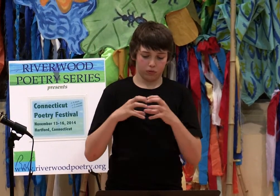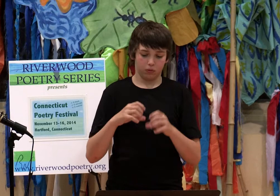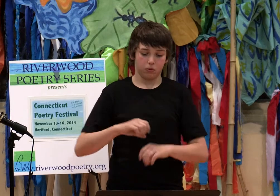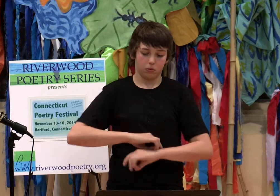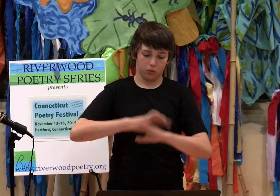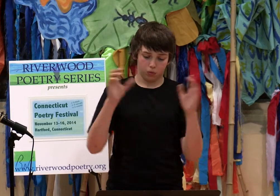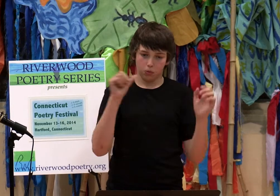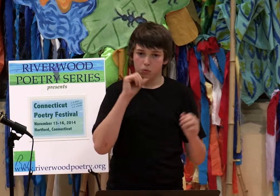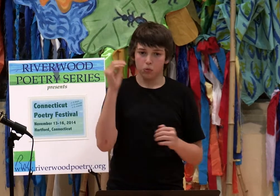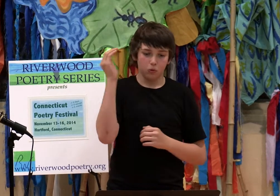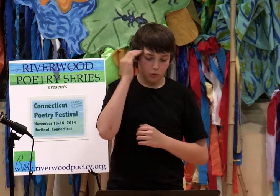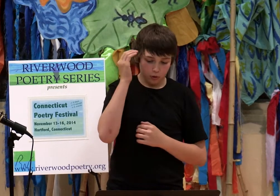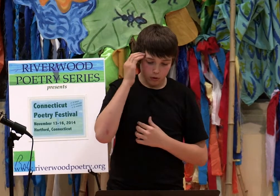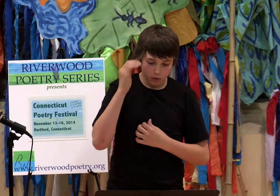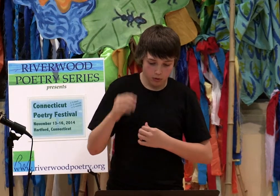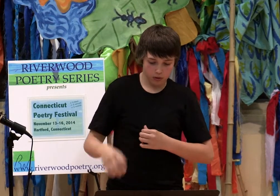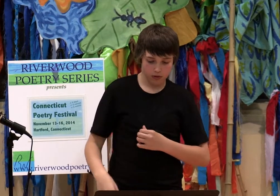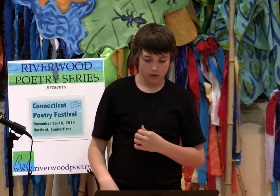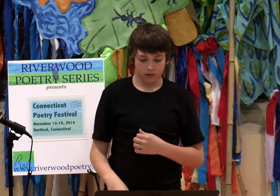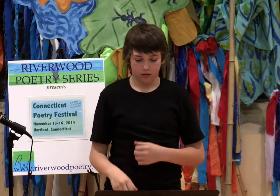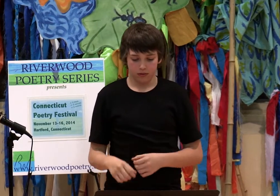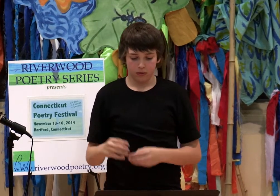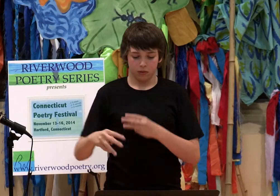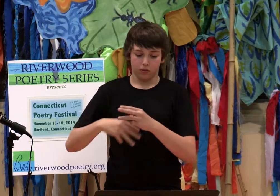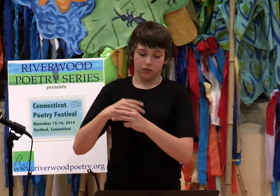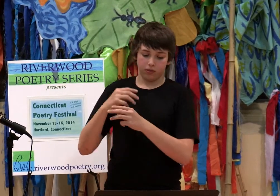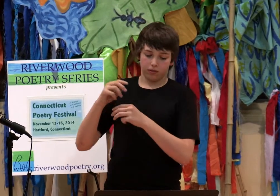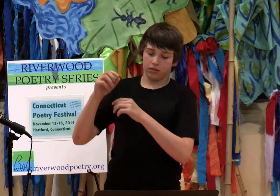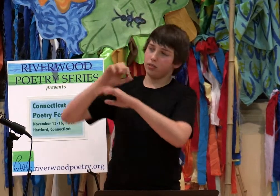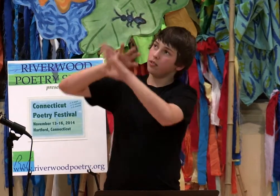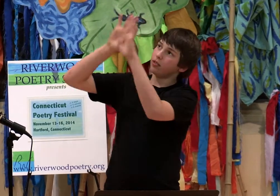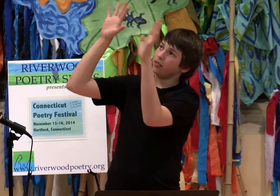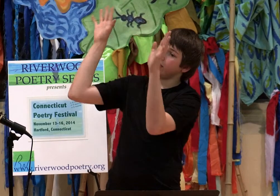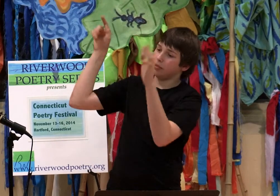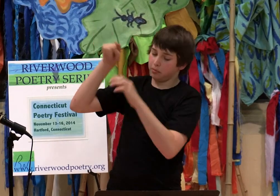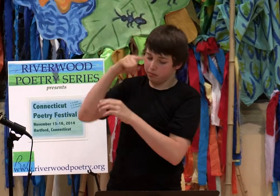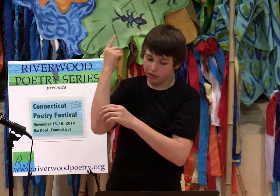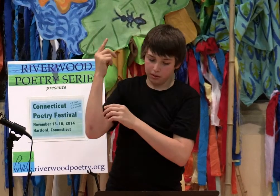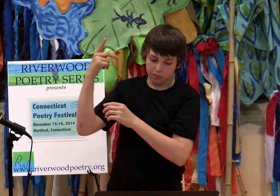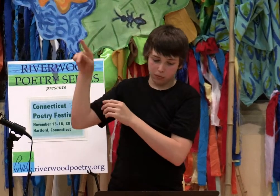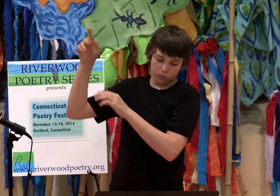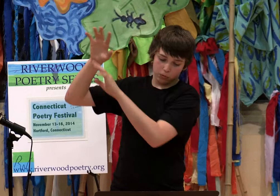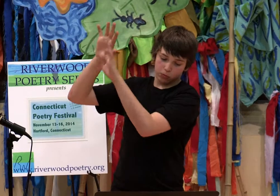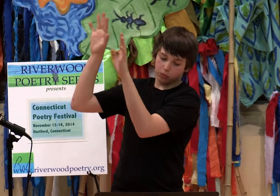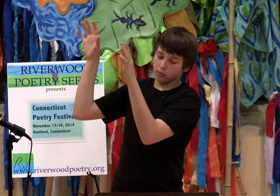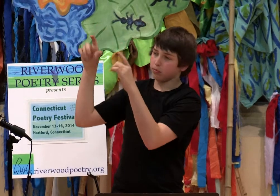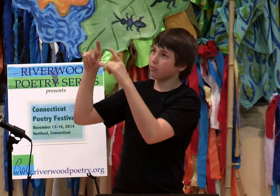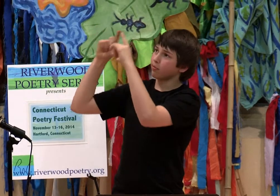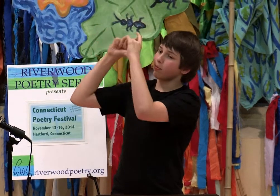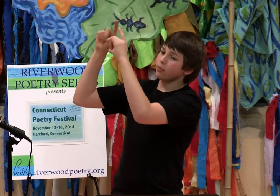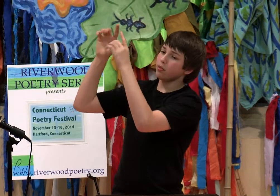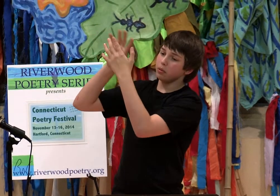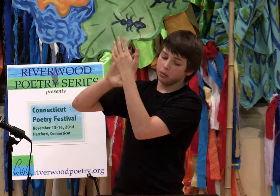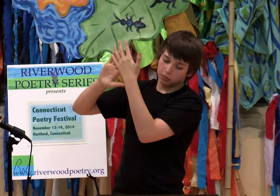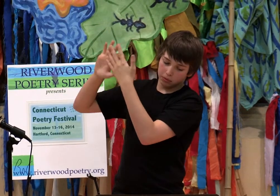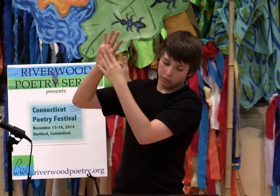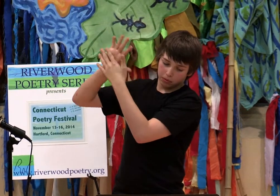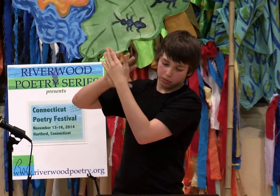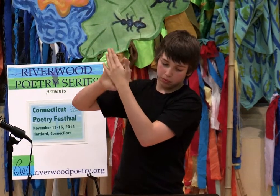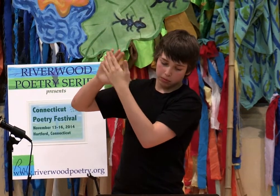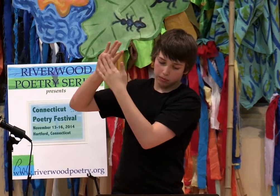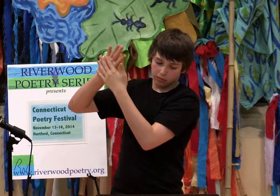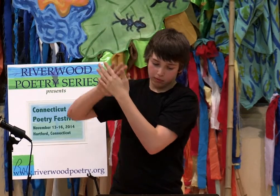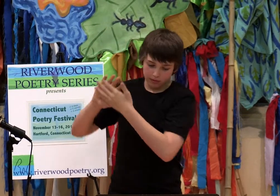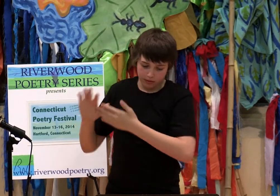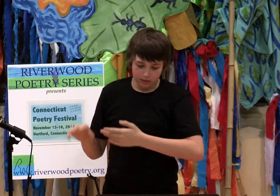Darkness, world of ominous unknown. The sky, black and purple. Full